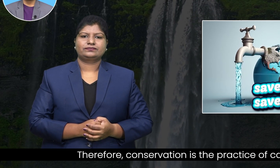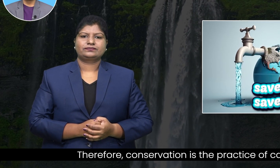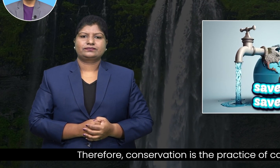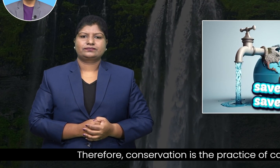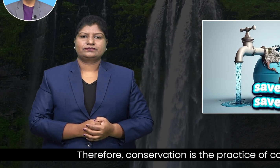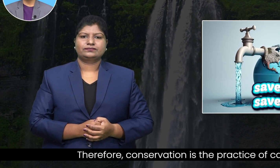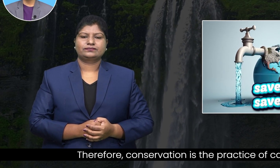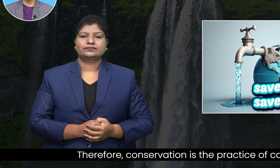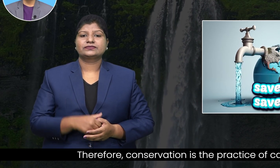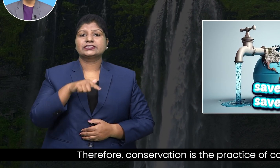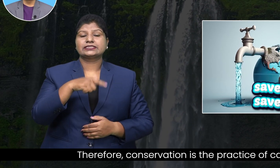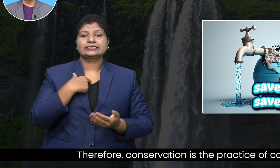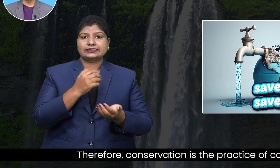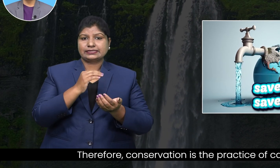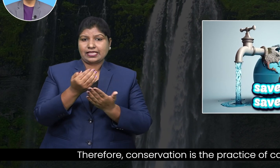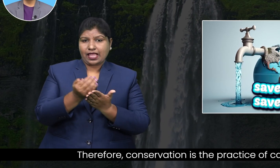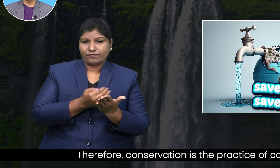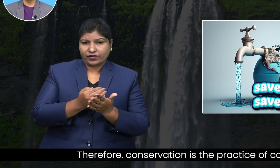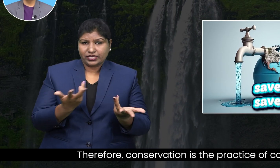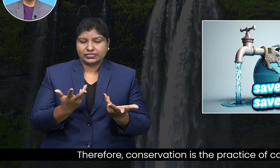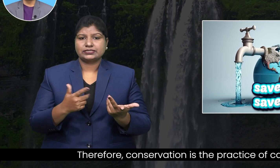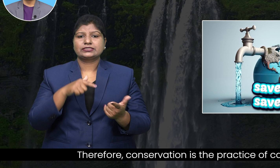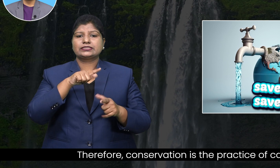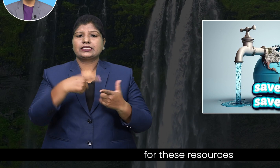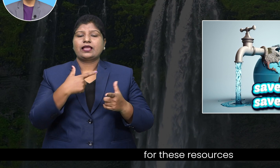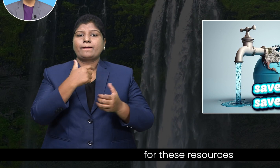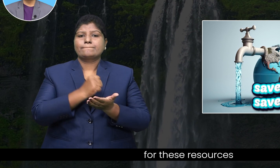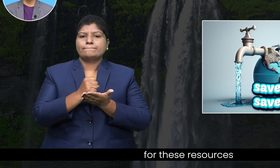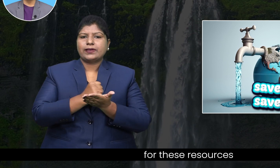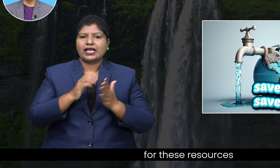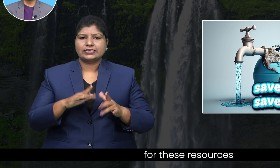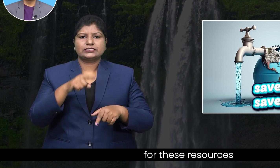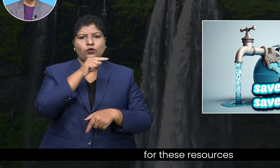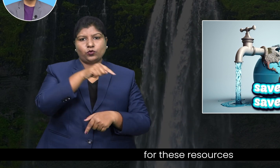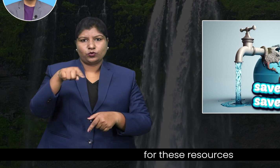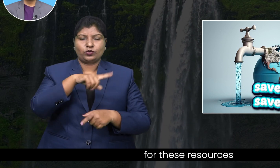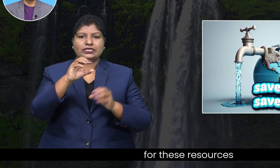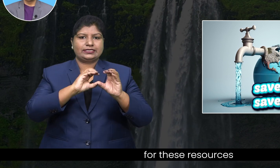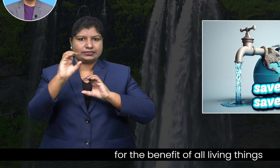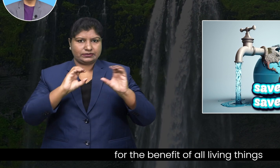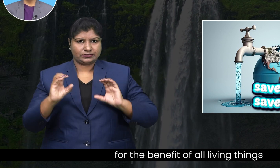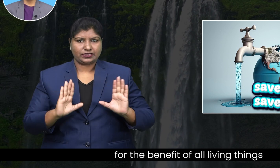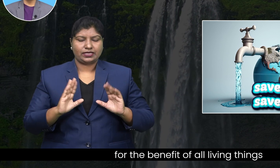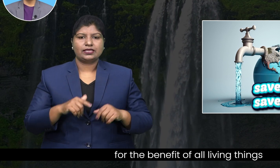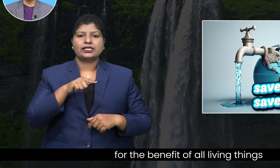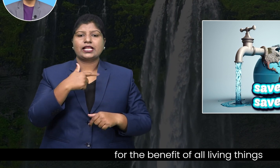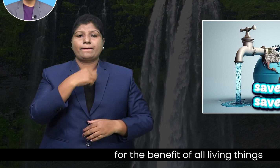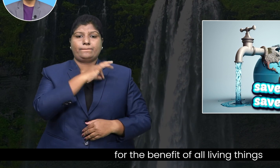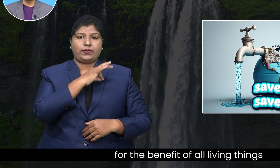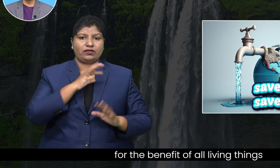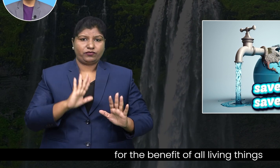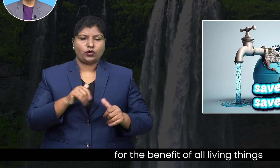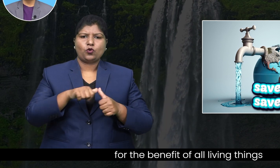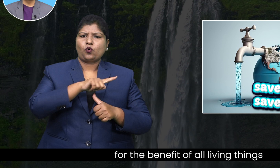Therefore, conservation is the practice of caring for these resources for the benefit